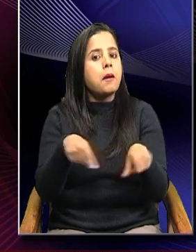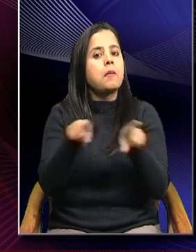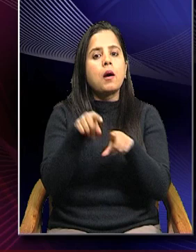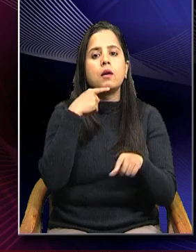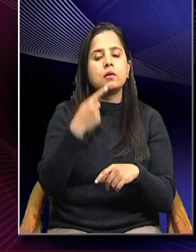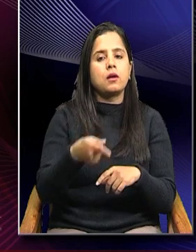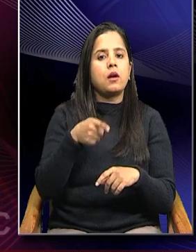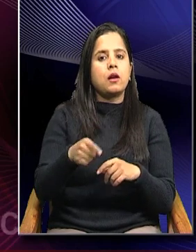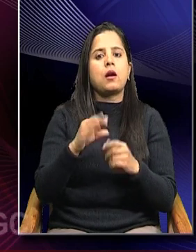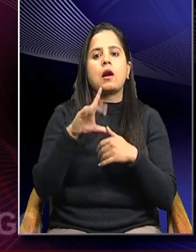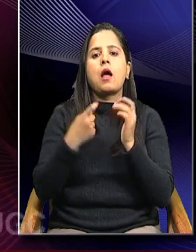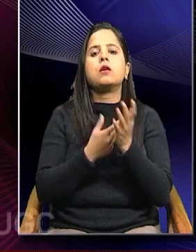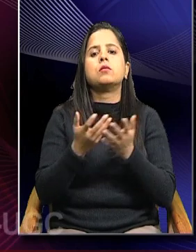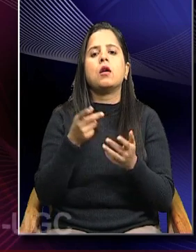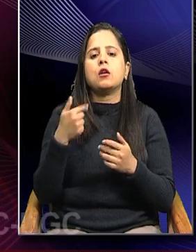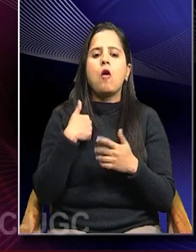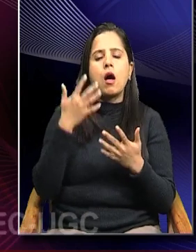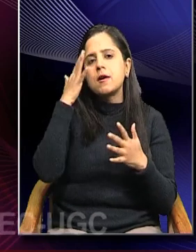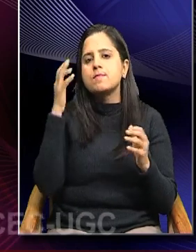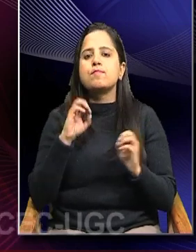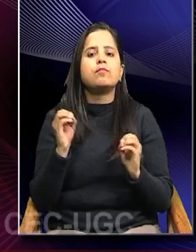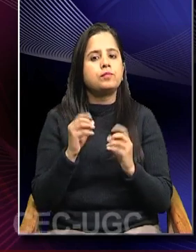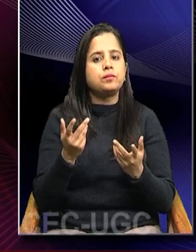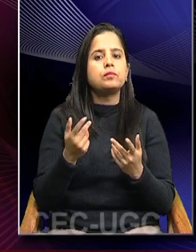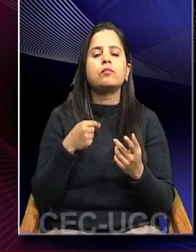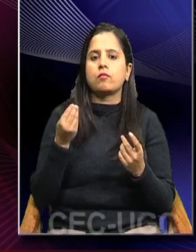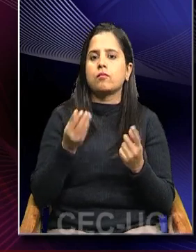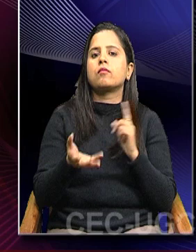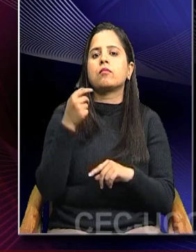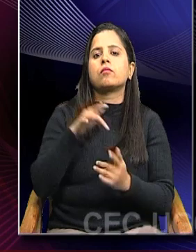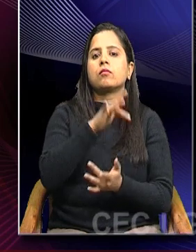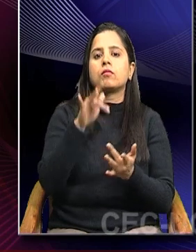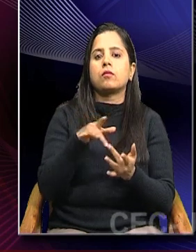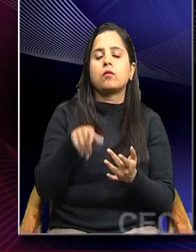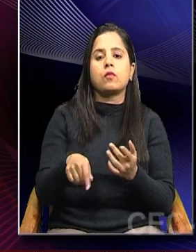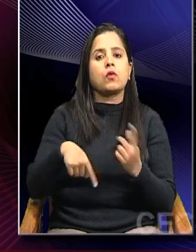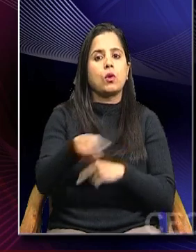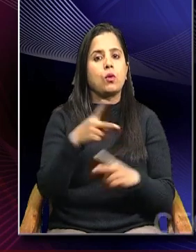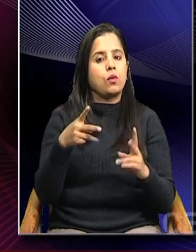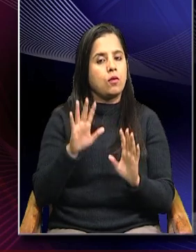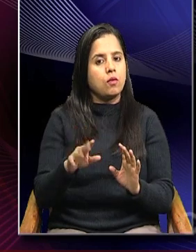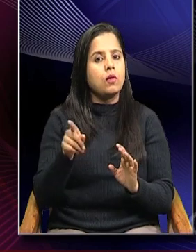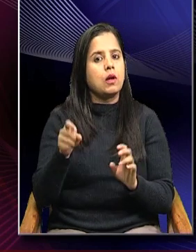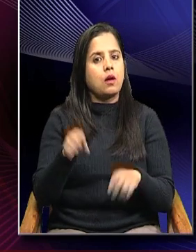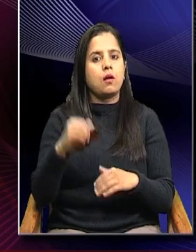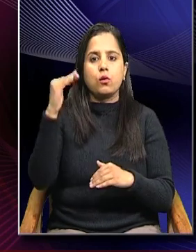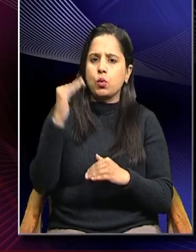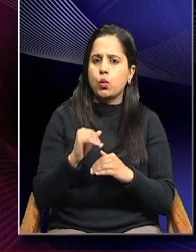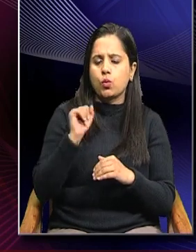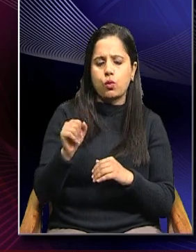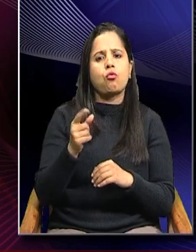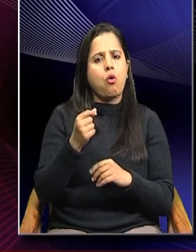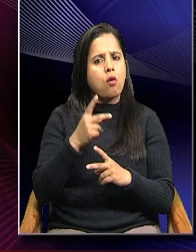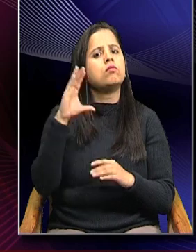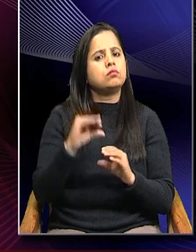where customers are finding them convenient. I found an intermediary who is very cost effective. He or she can reduce my cost of